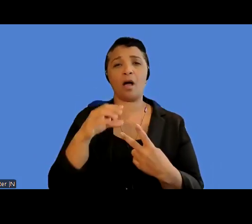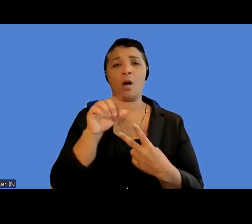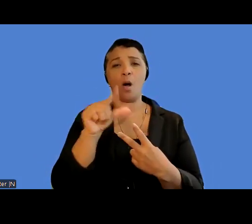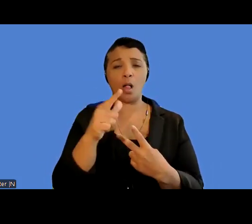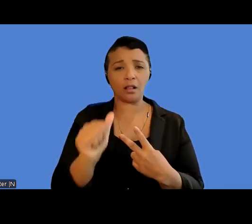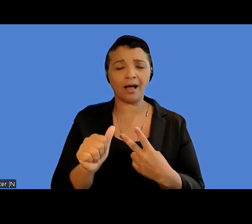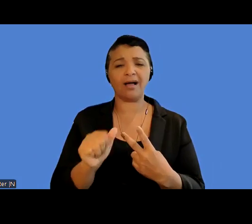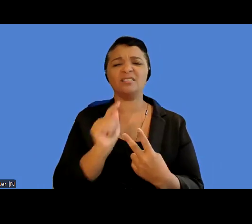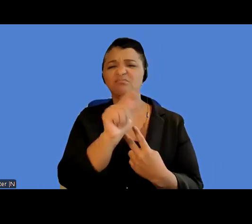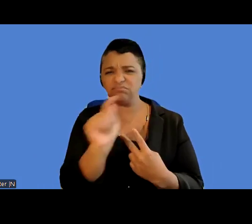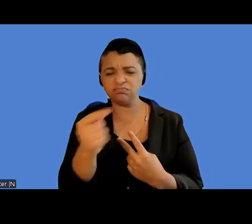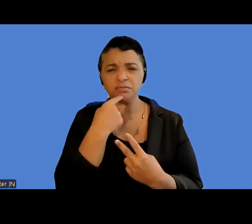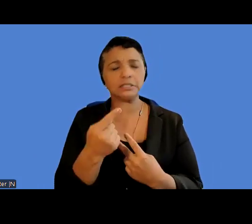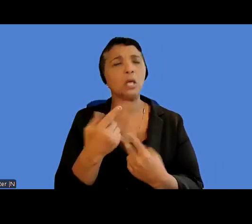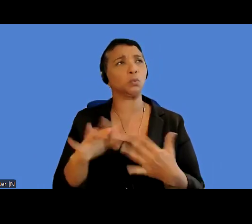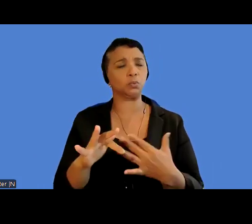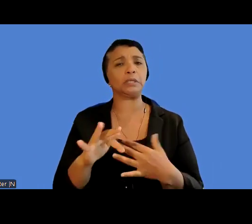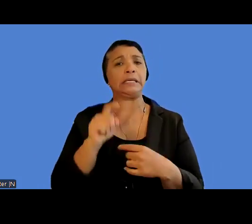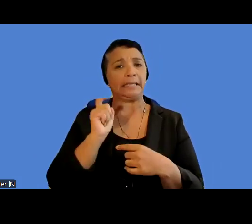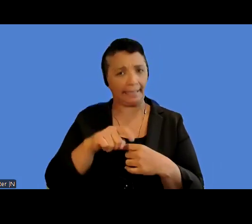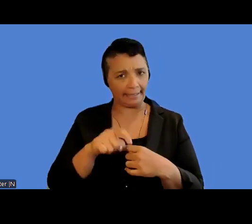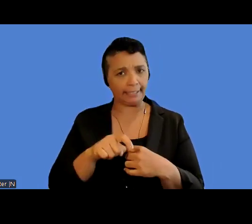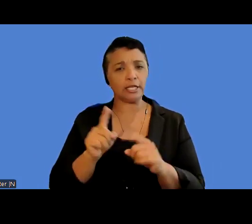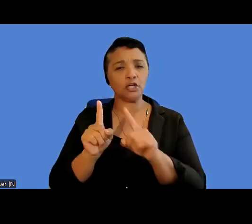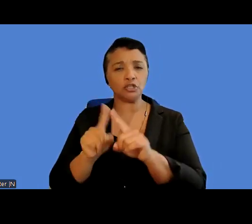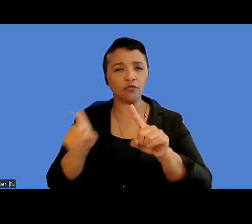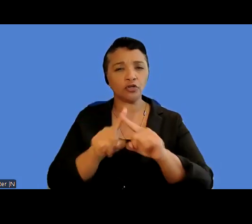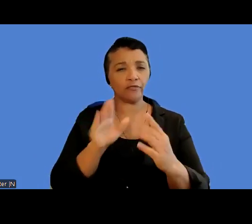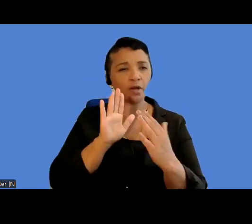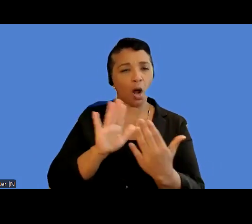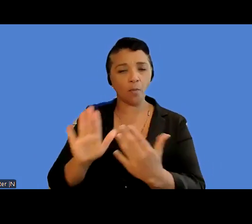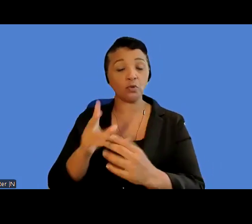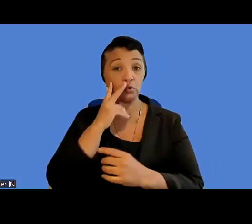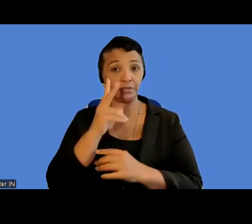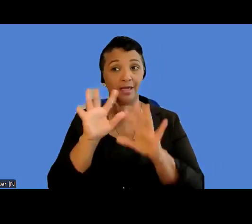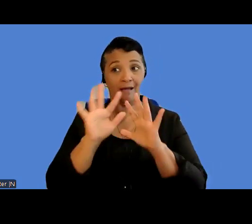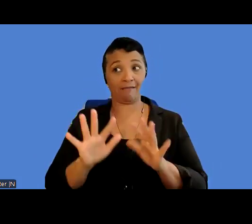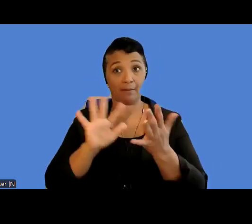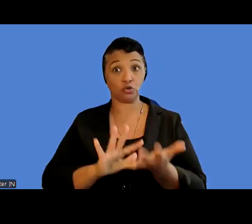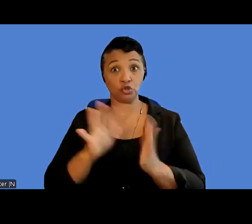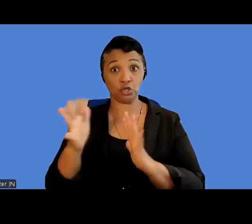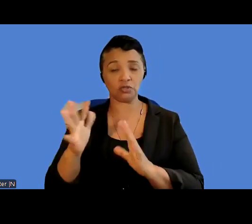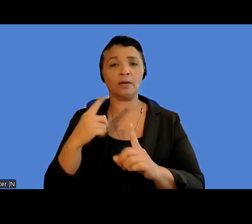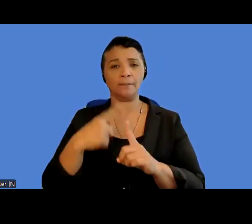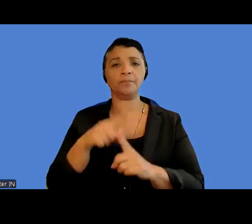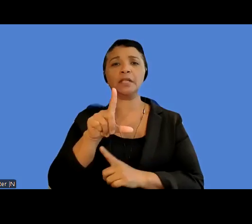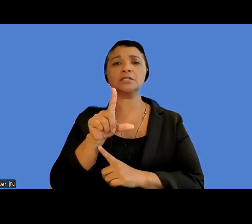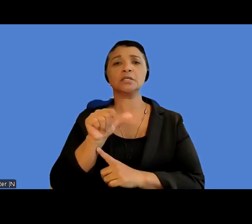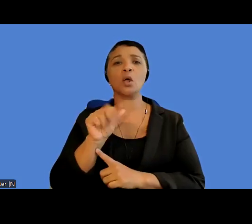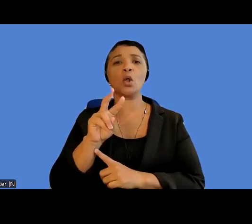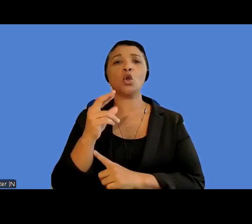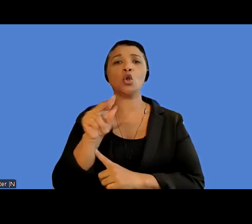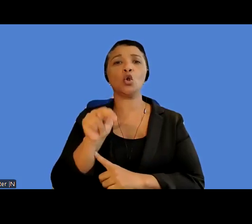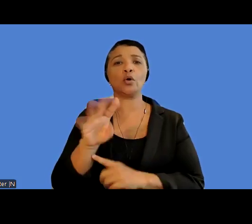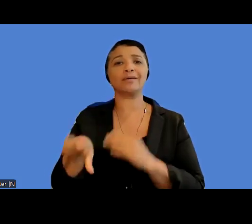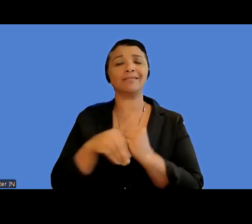different things that we need to take, for instance, climate change and everything. And also Lauren mentioned things regarding